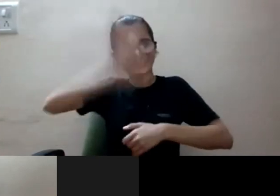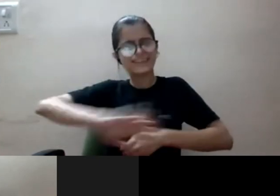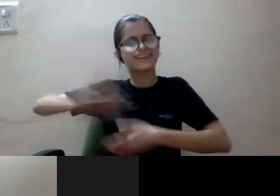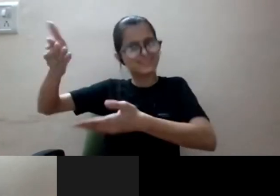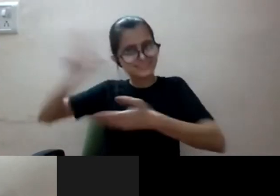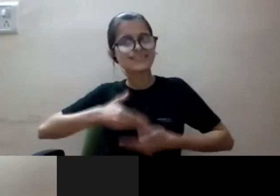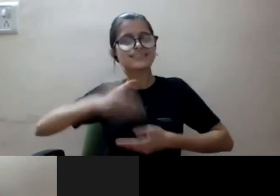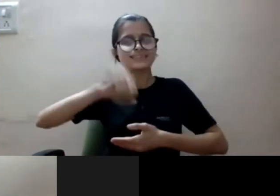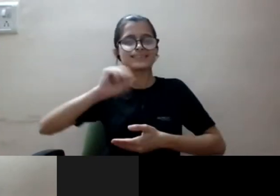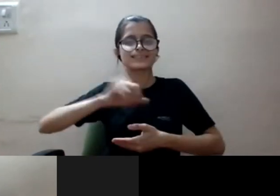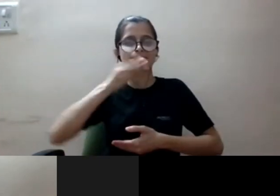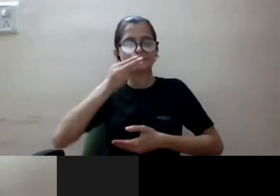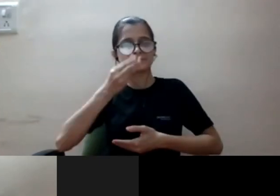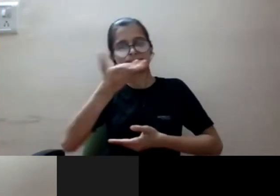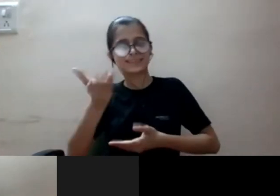absolute